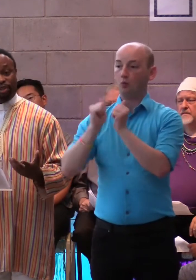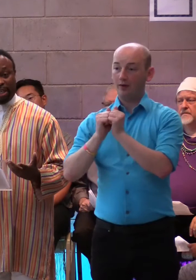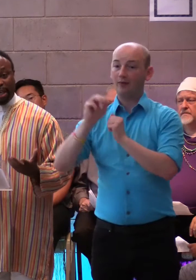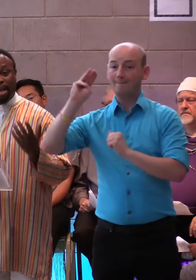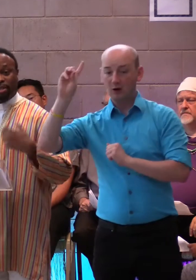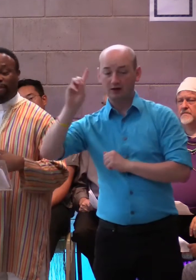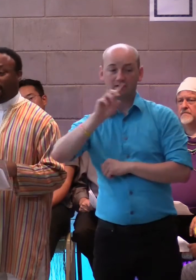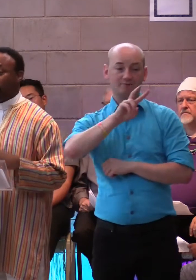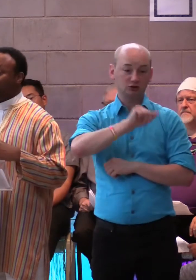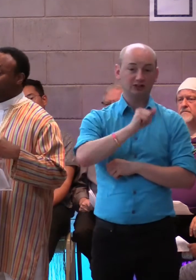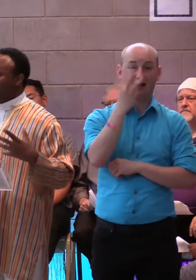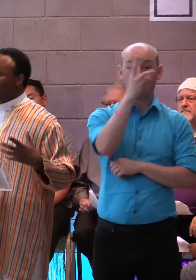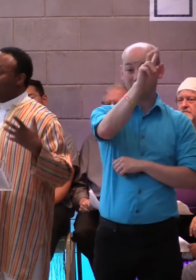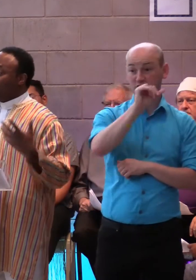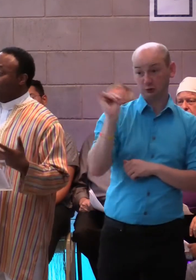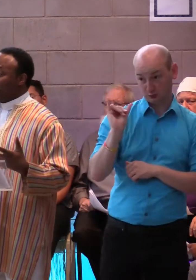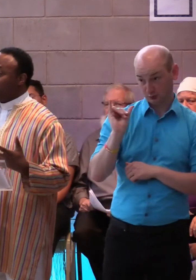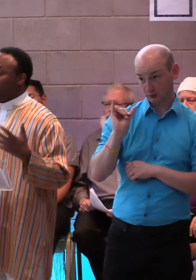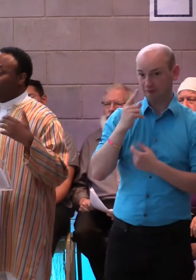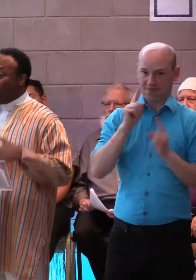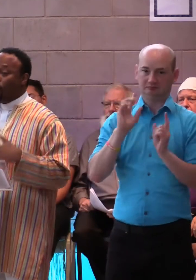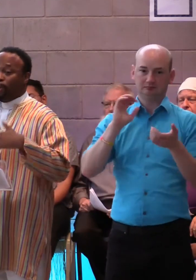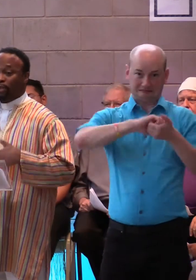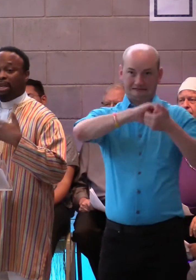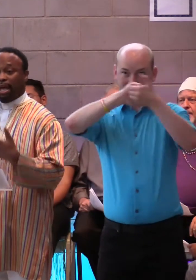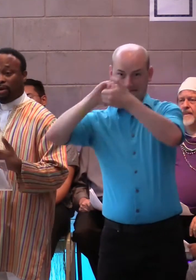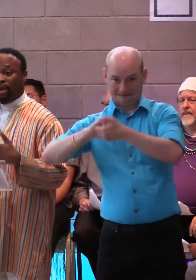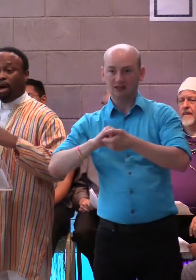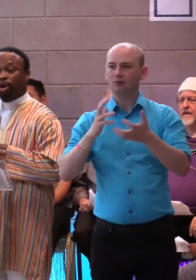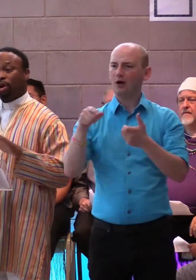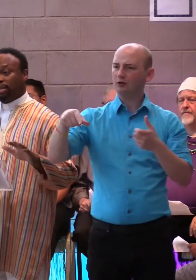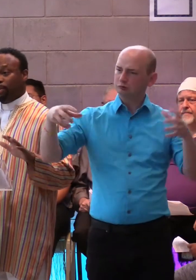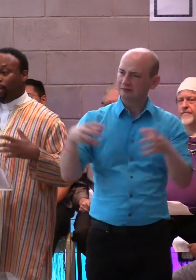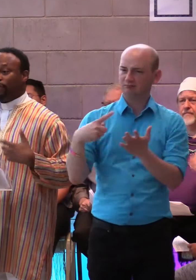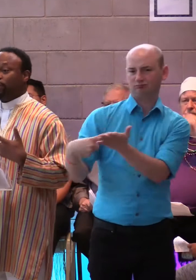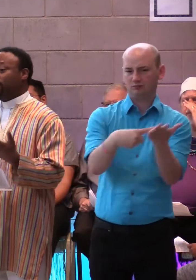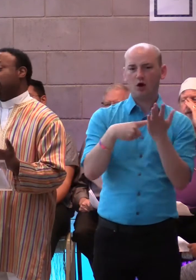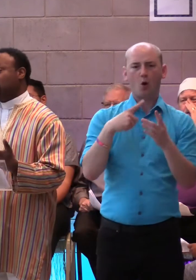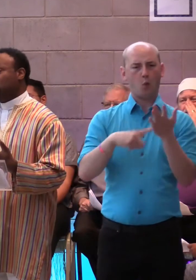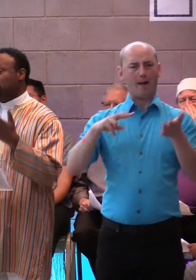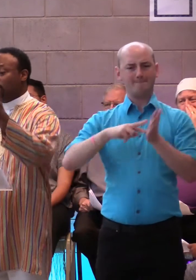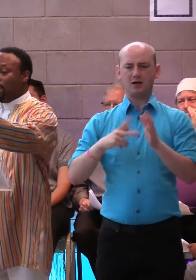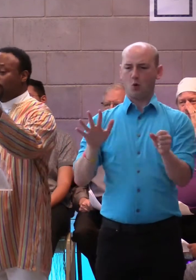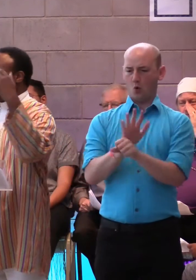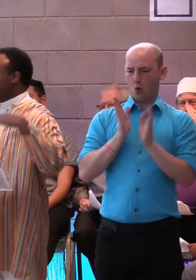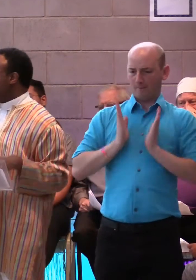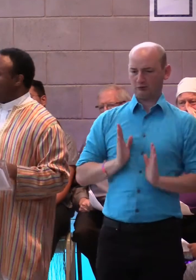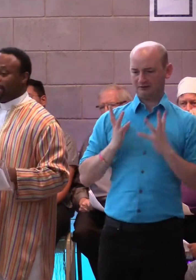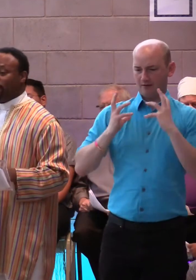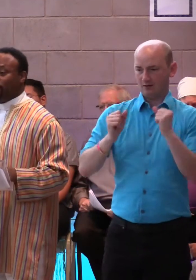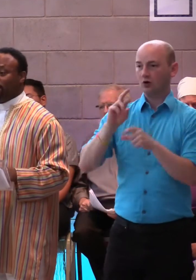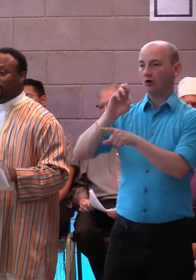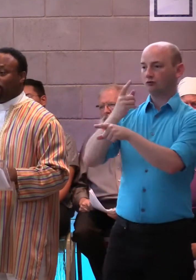West Virginia. So we invite you to share your message of whole person health across the board through the faith community. So Regina's here and